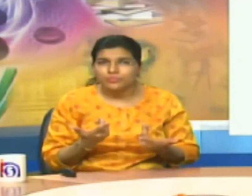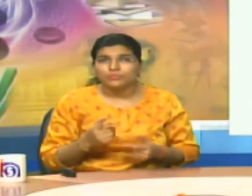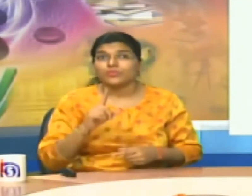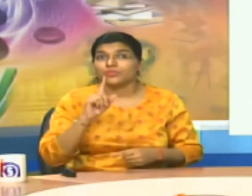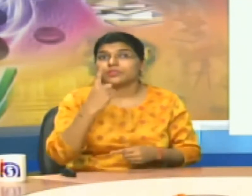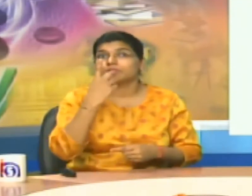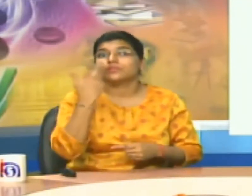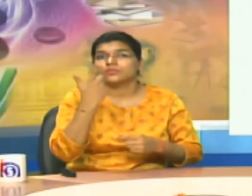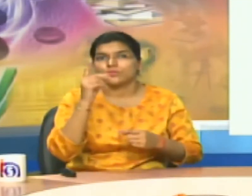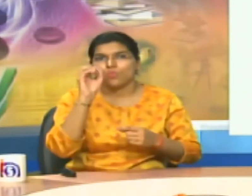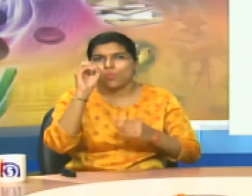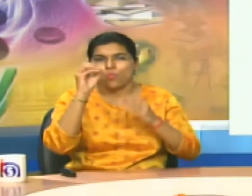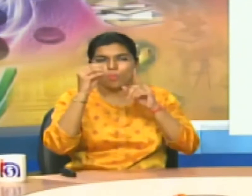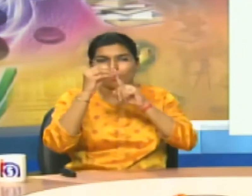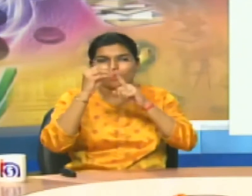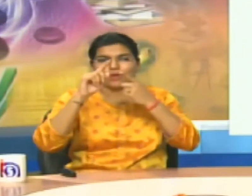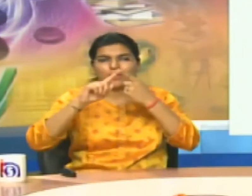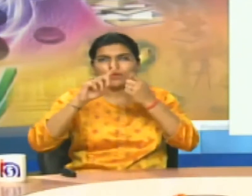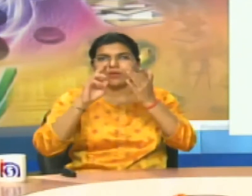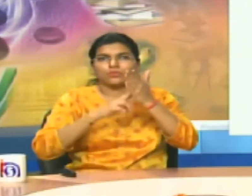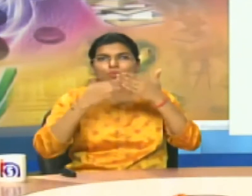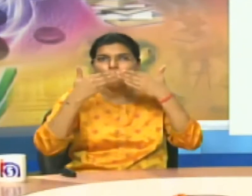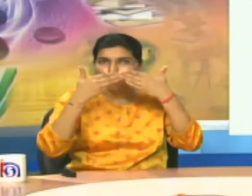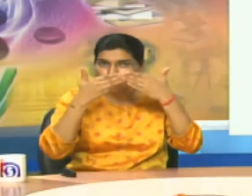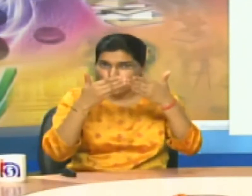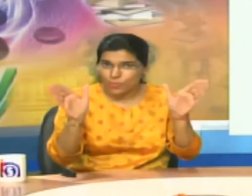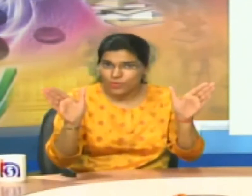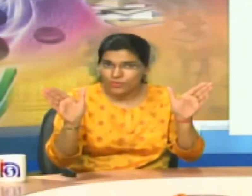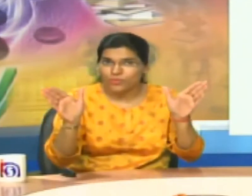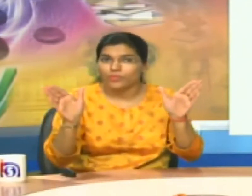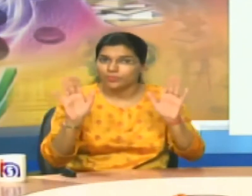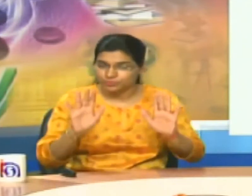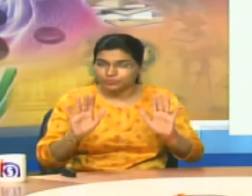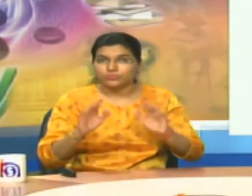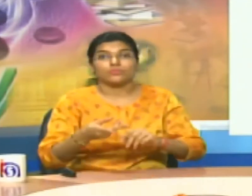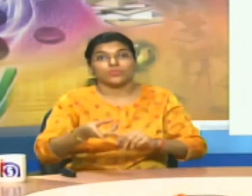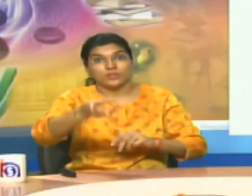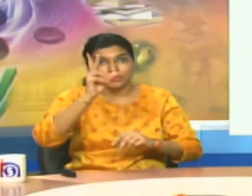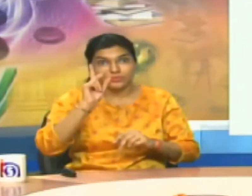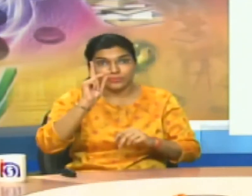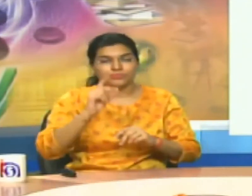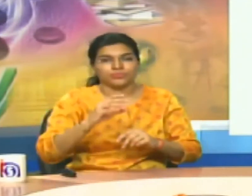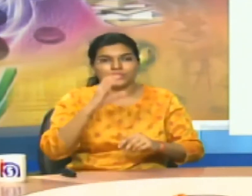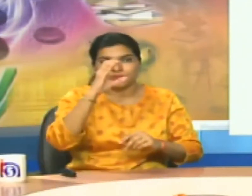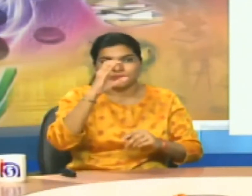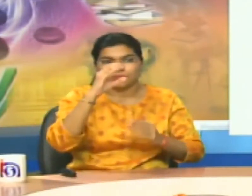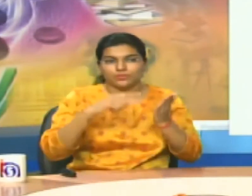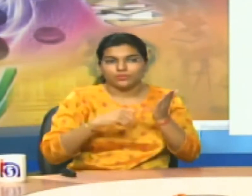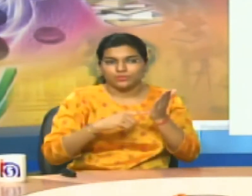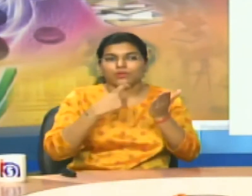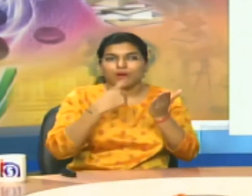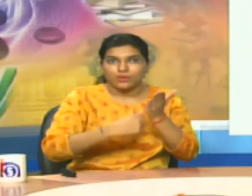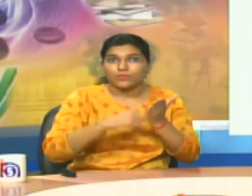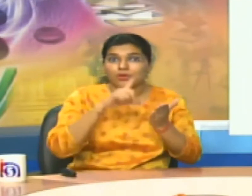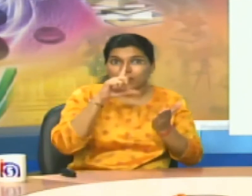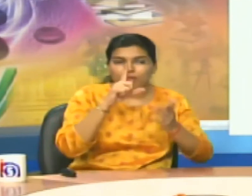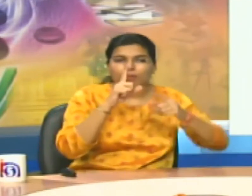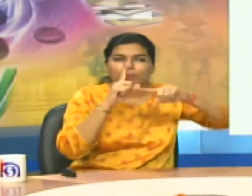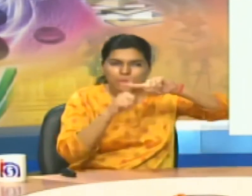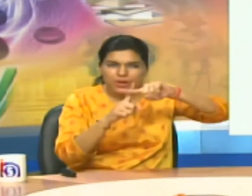faster. So, that is first option is open. To open your work, Ctrl